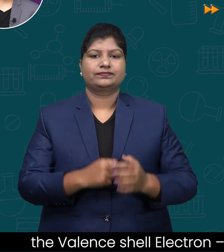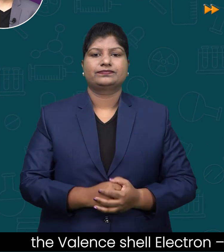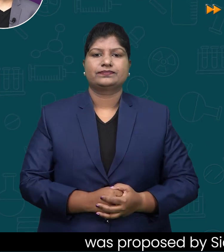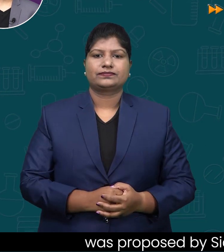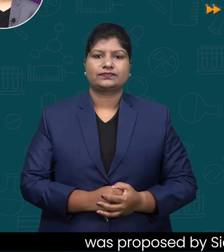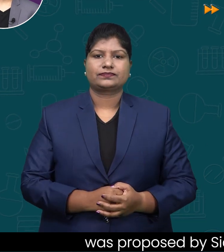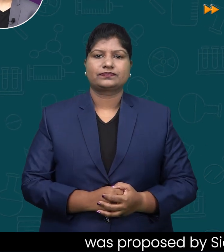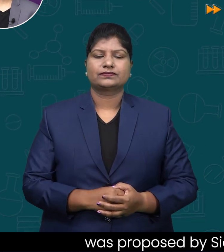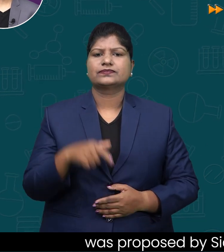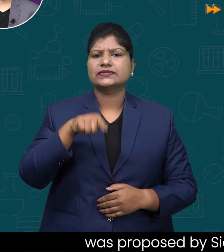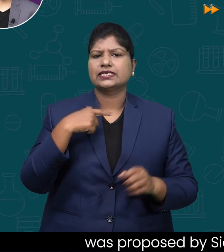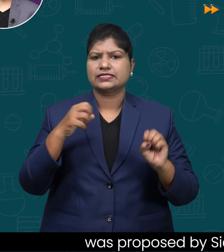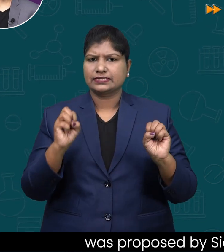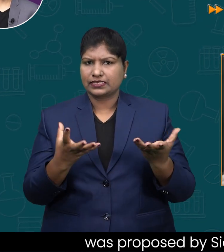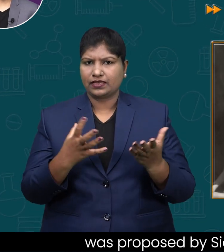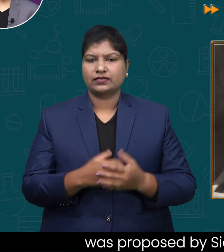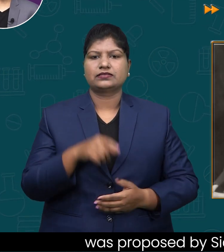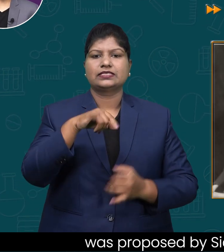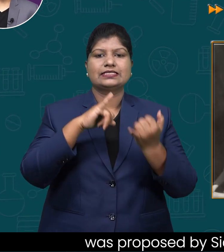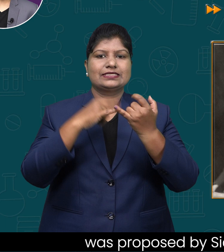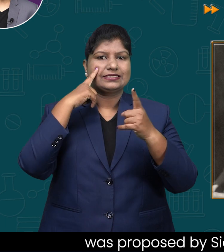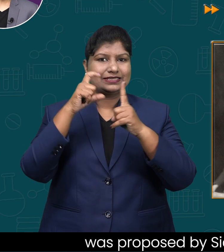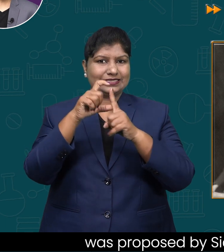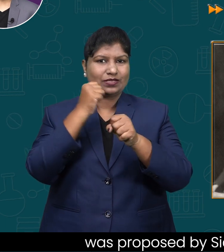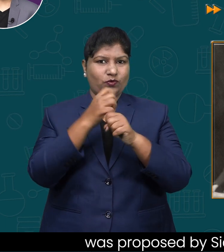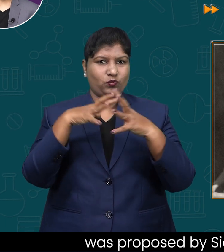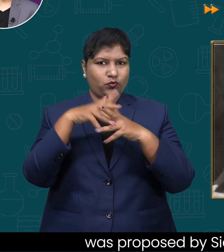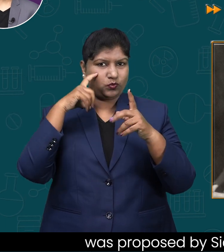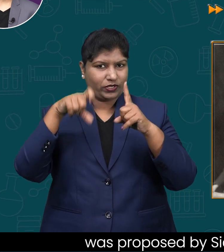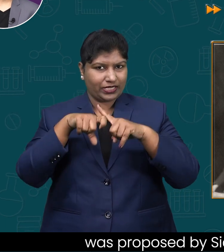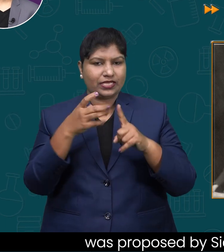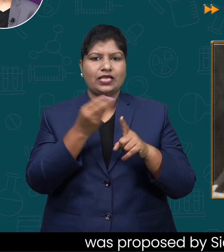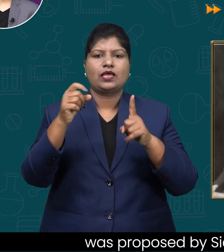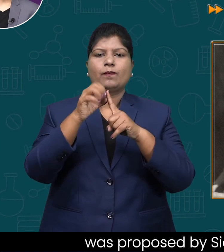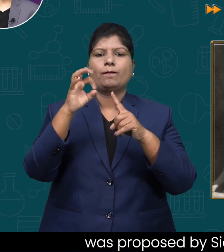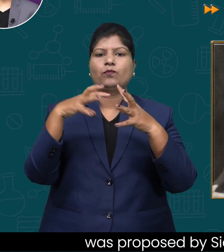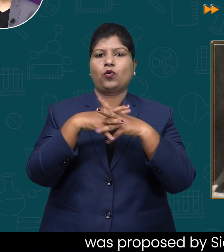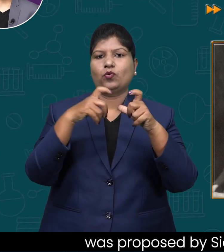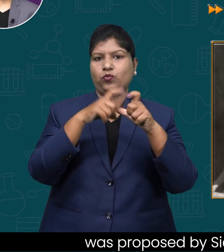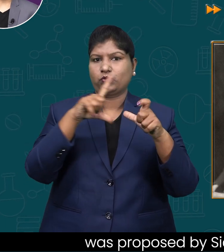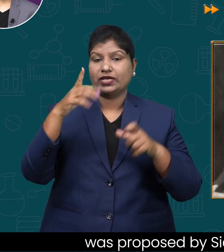VSEPRT, was proposed by Sedgwick and Powell 1940.